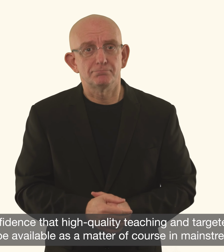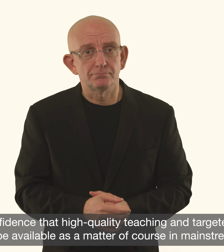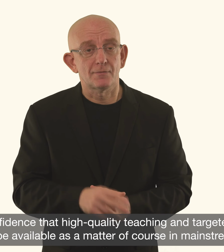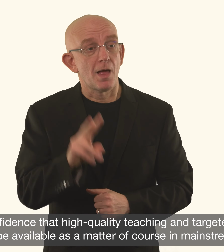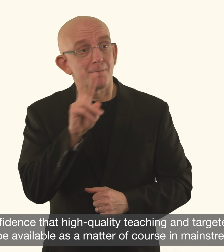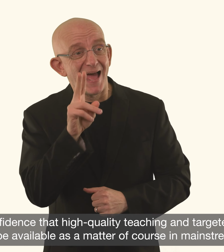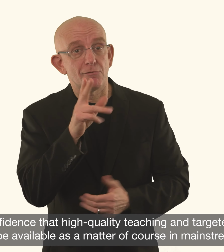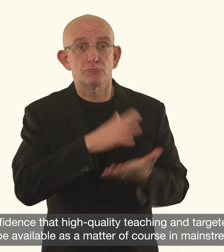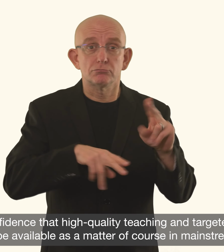3.